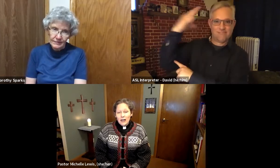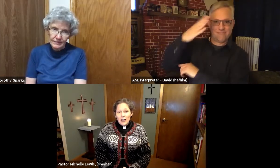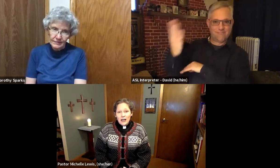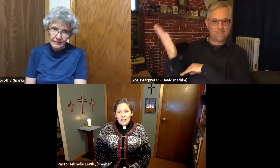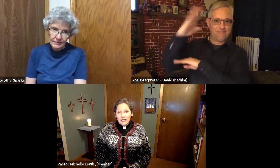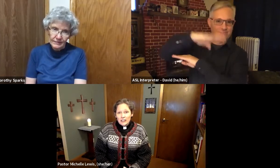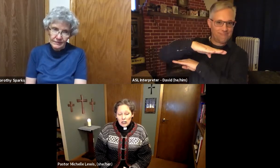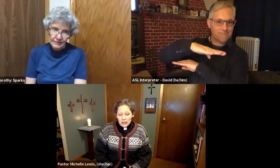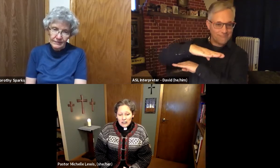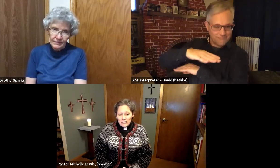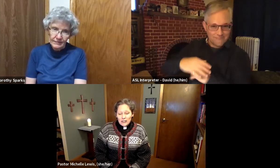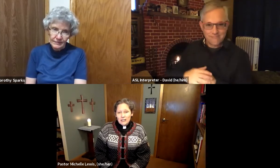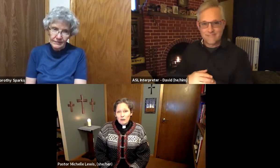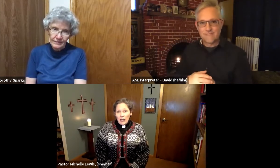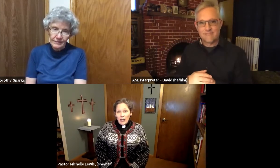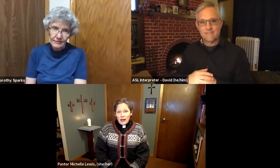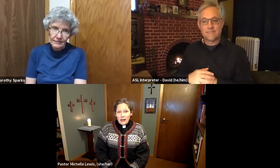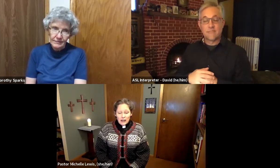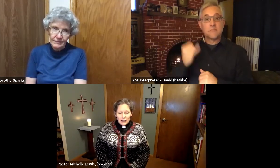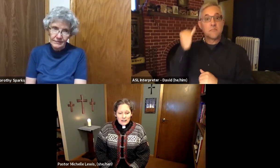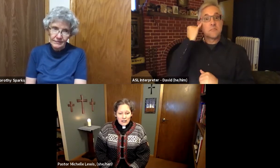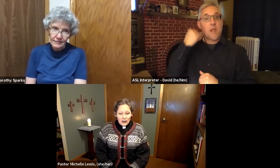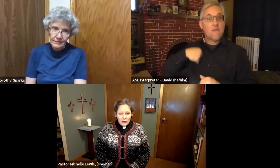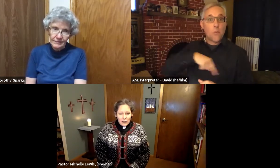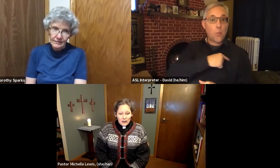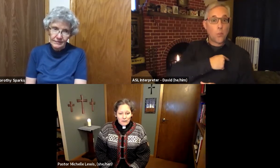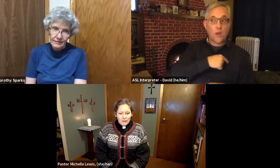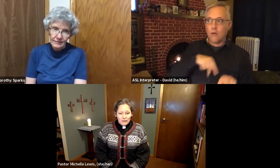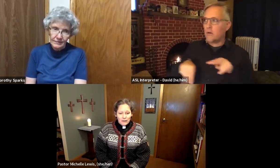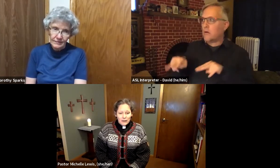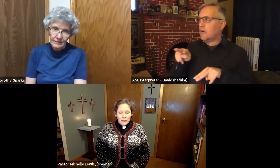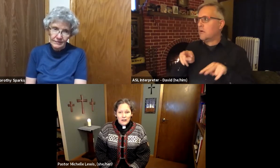feel that darkness is bad and scary,